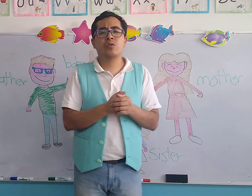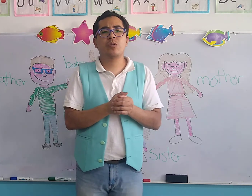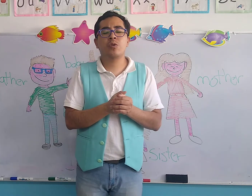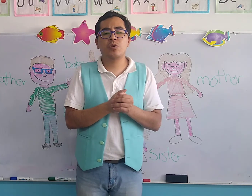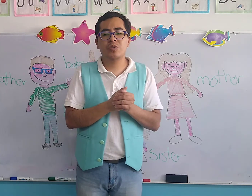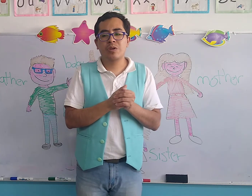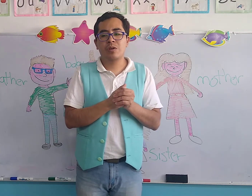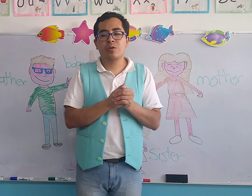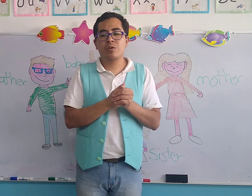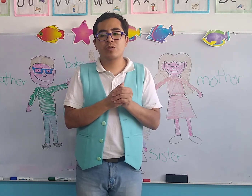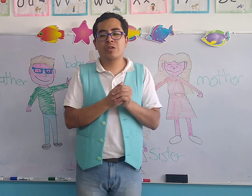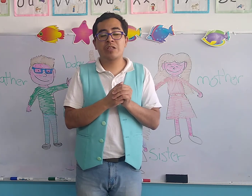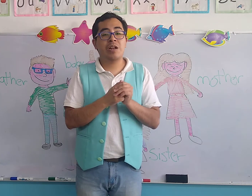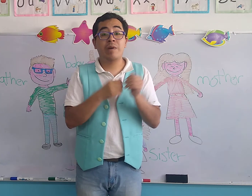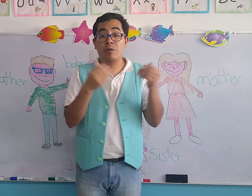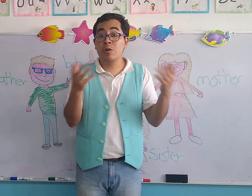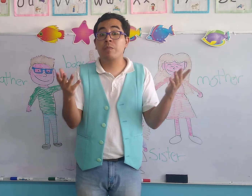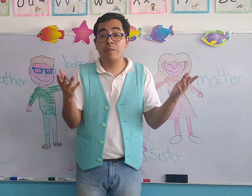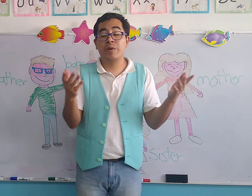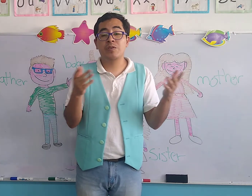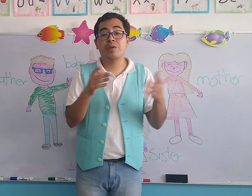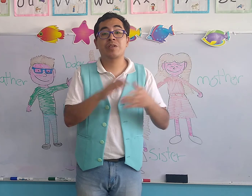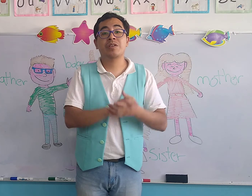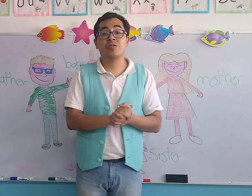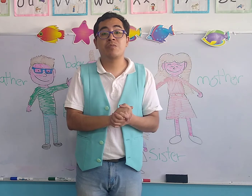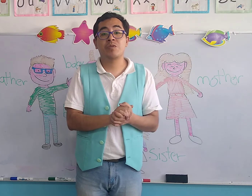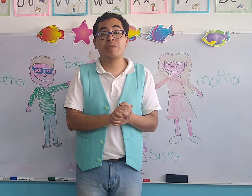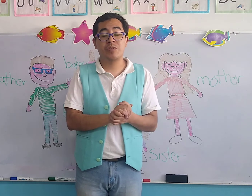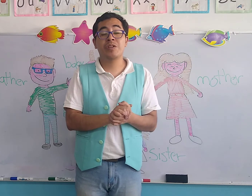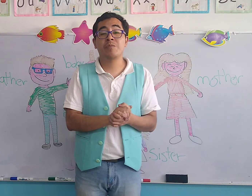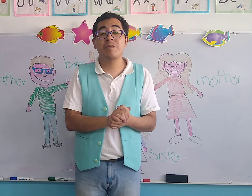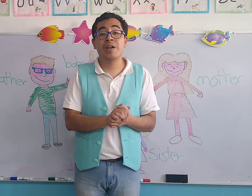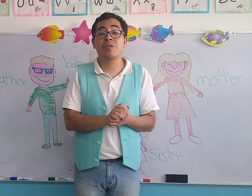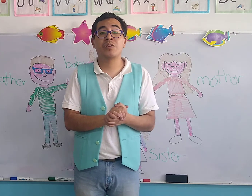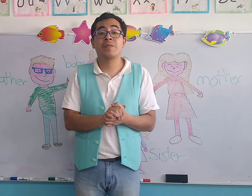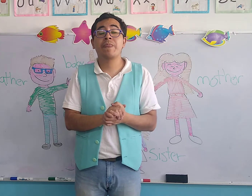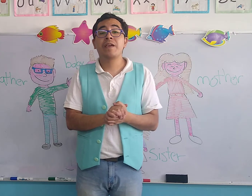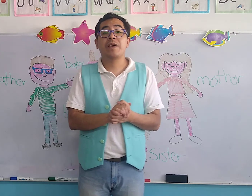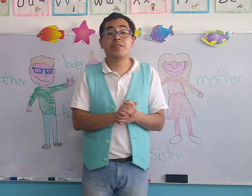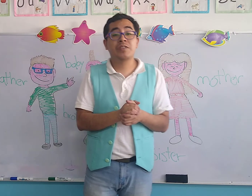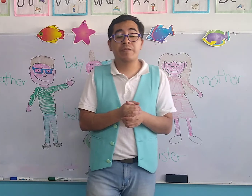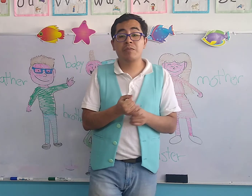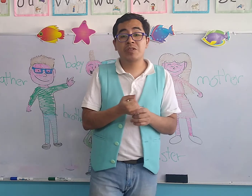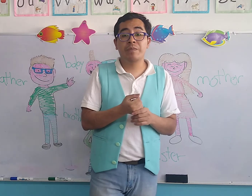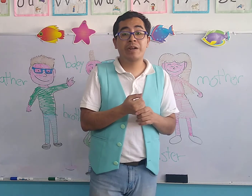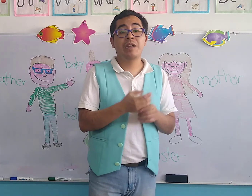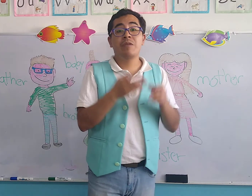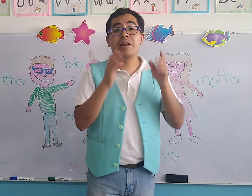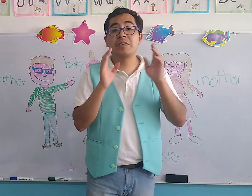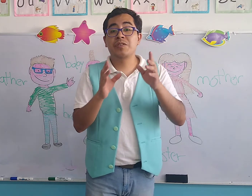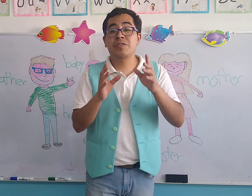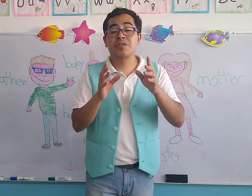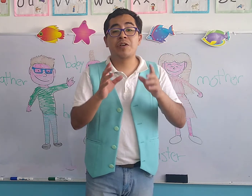no nos quita el valor como personas que somos, personas muy valiosas. Así es que vamos a ver, let's start